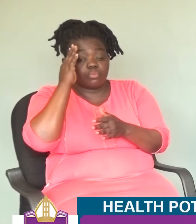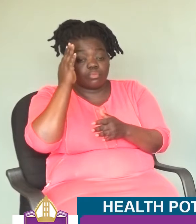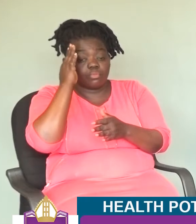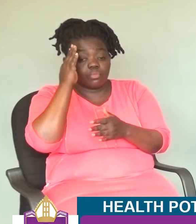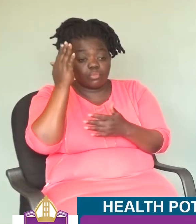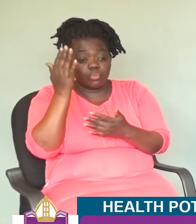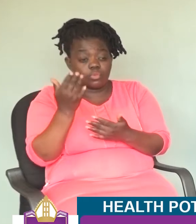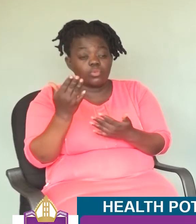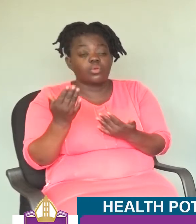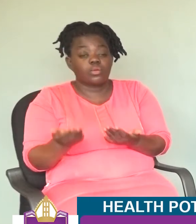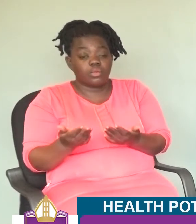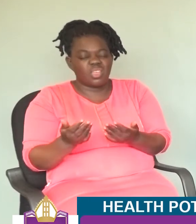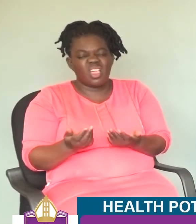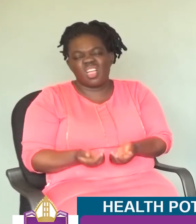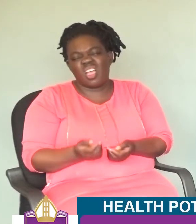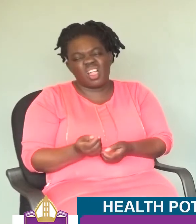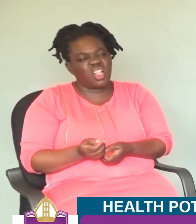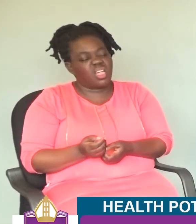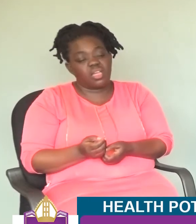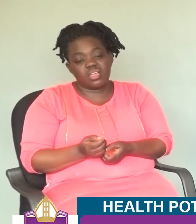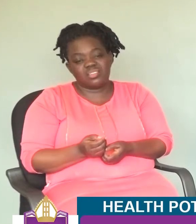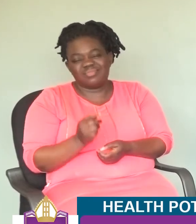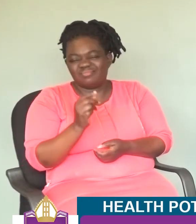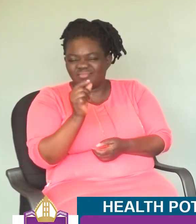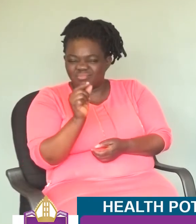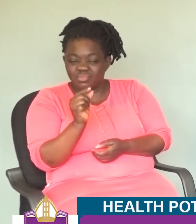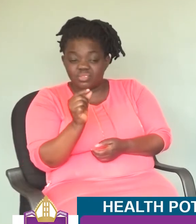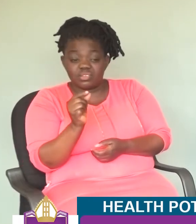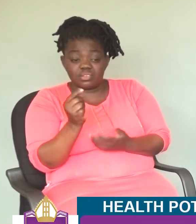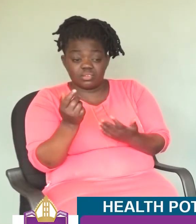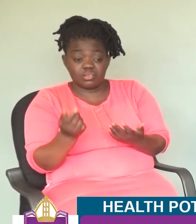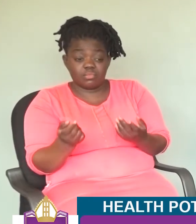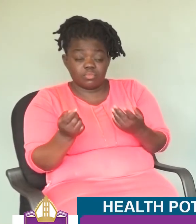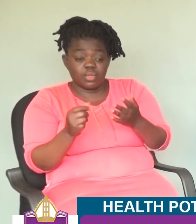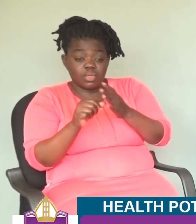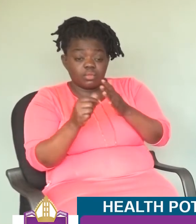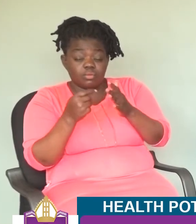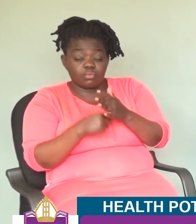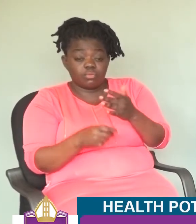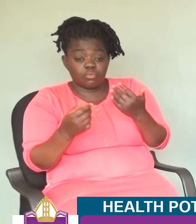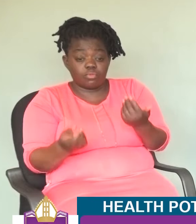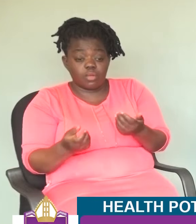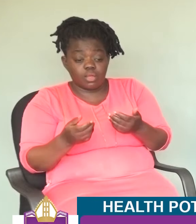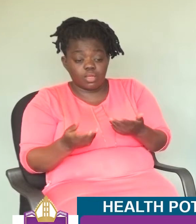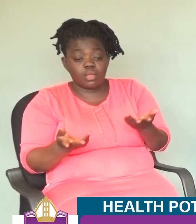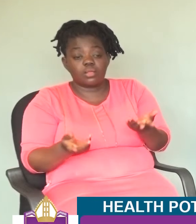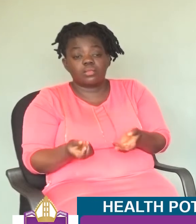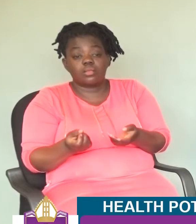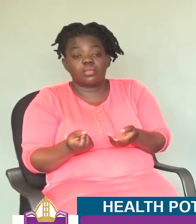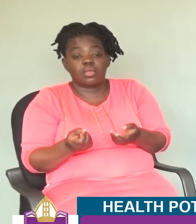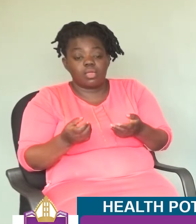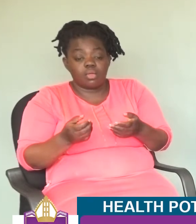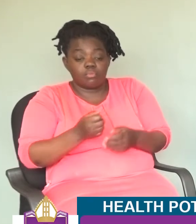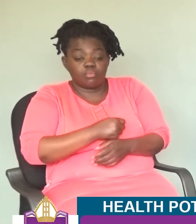antenatal? Well, rarely can be detected antenatal. The only issue is that during antenatal times, because there are issues with hypertension,